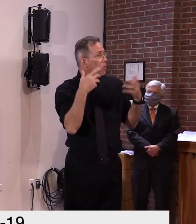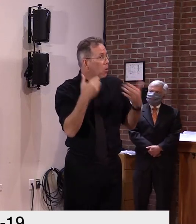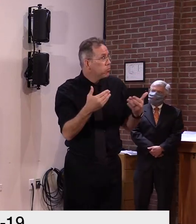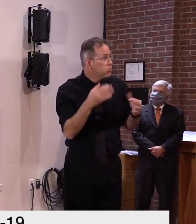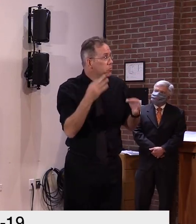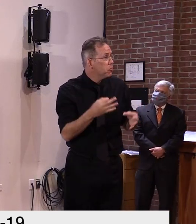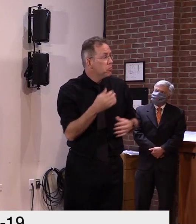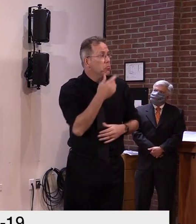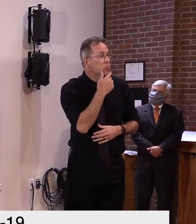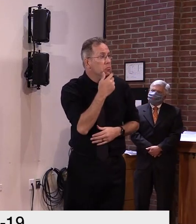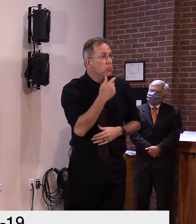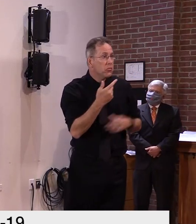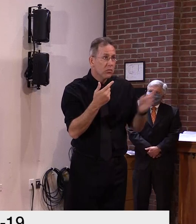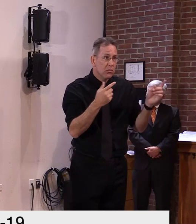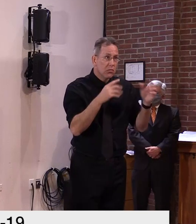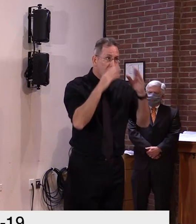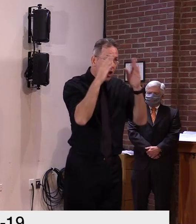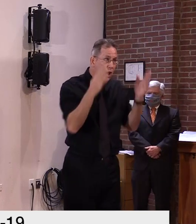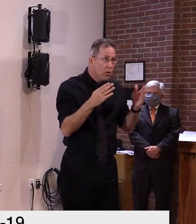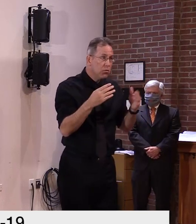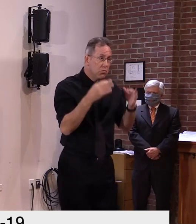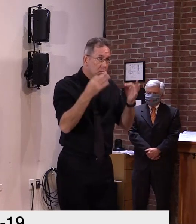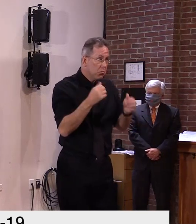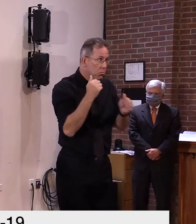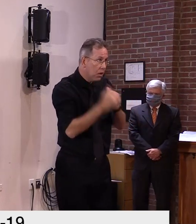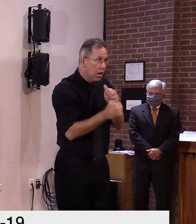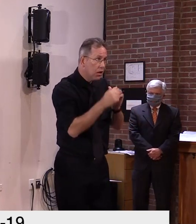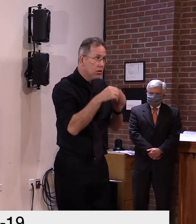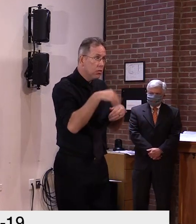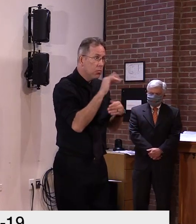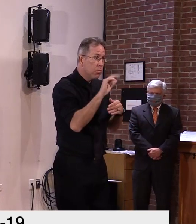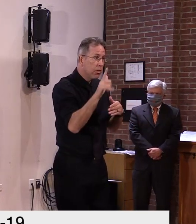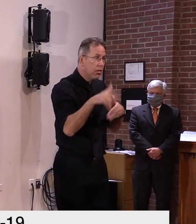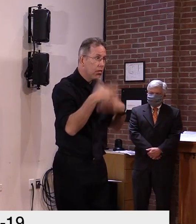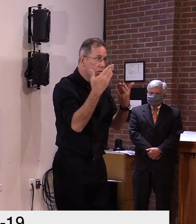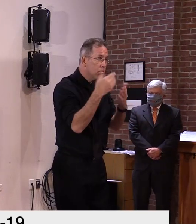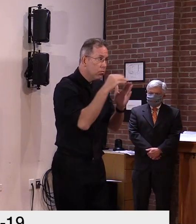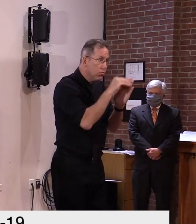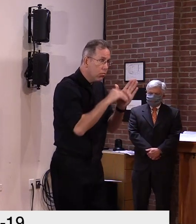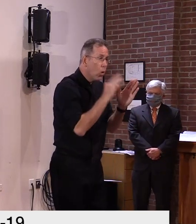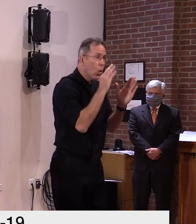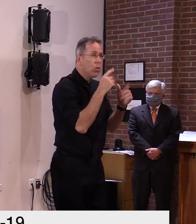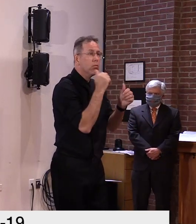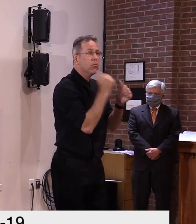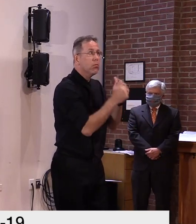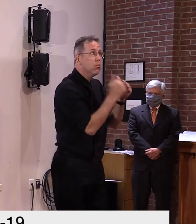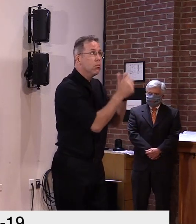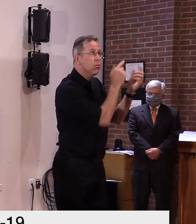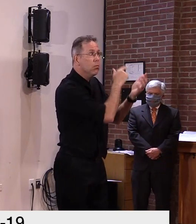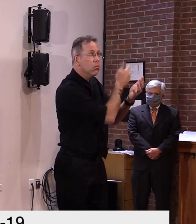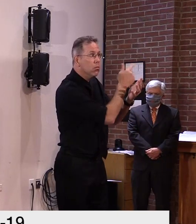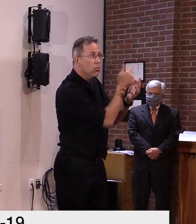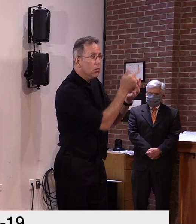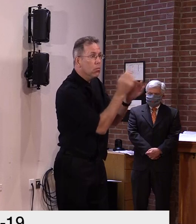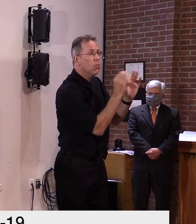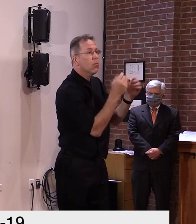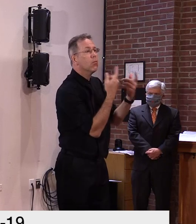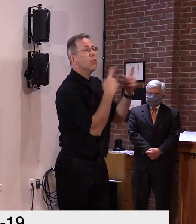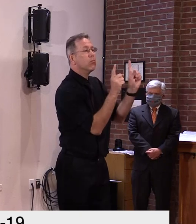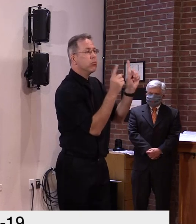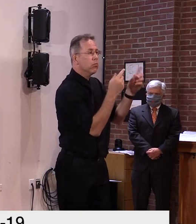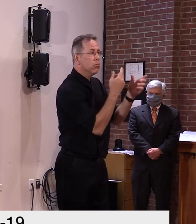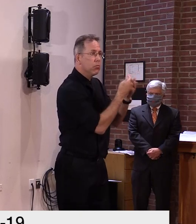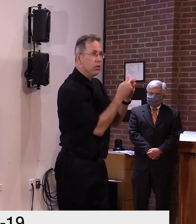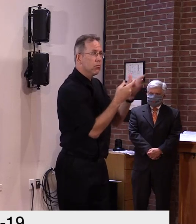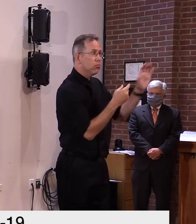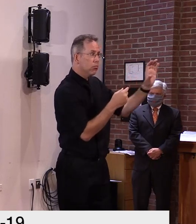one. The Senate hopefully will take one up, and we'll have something that